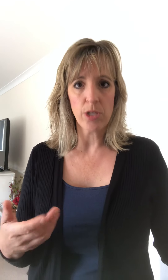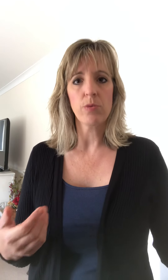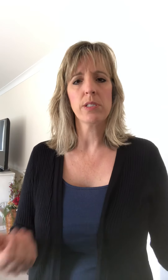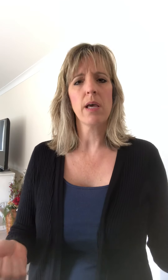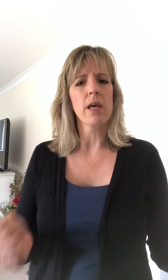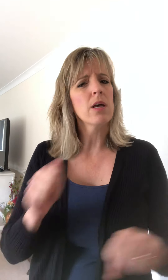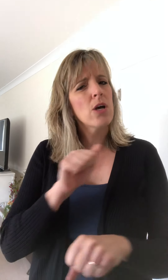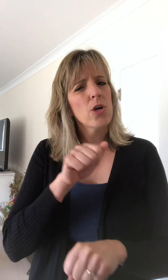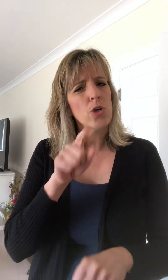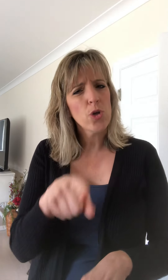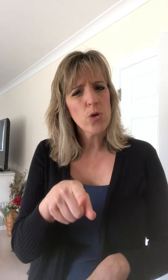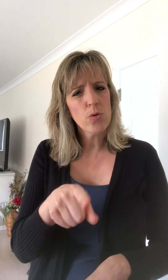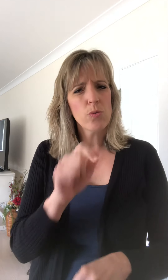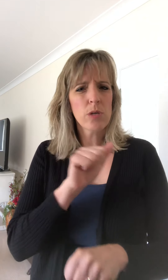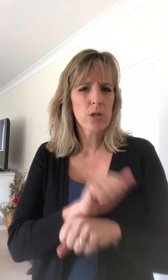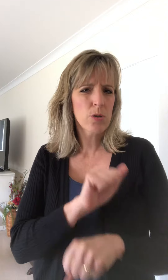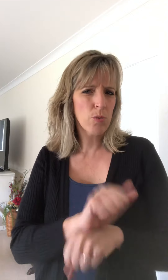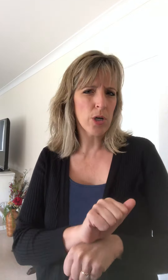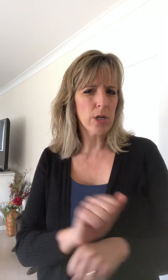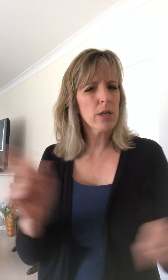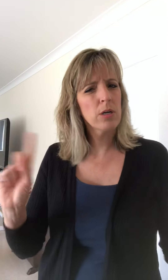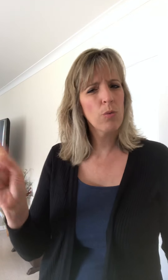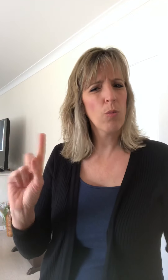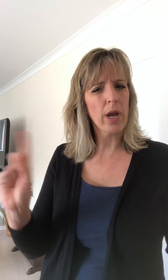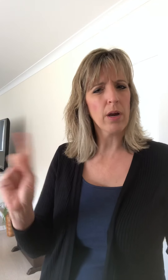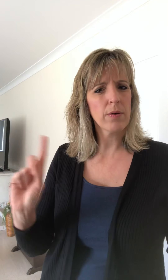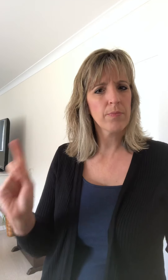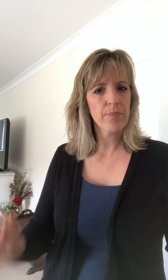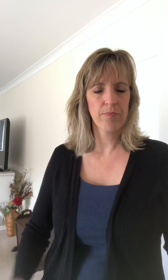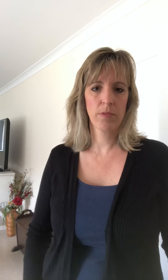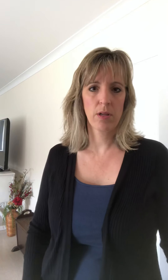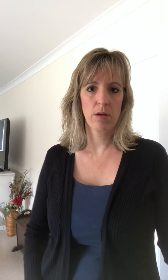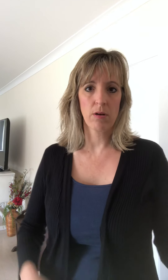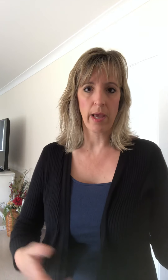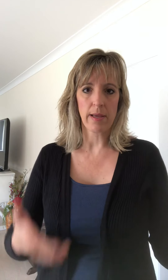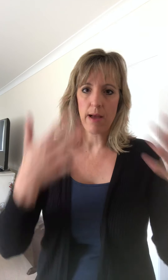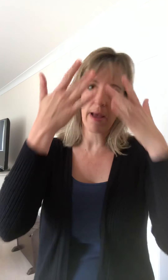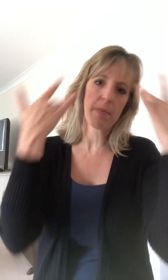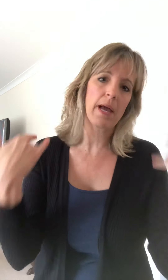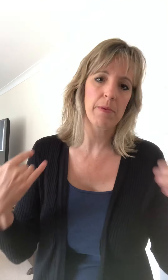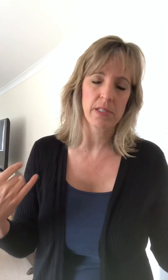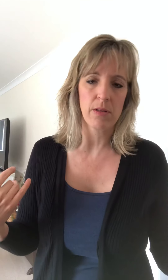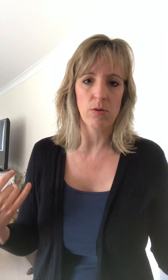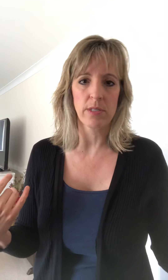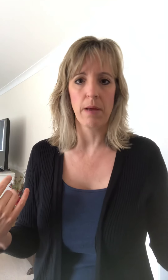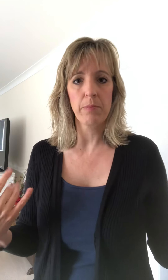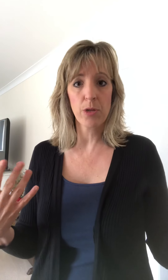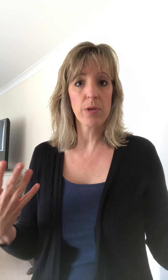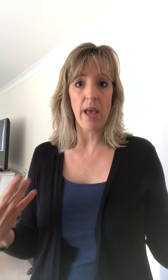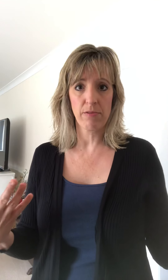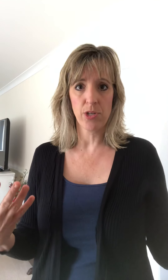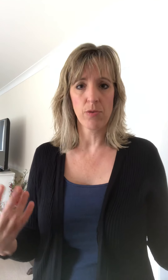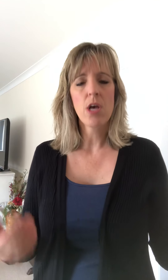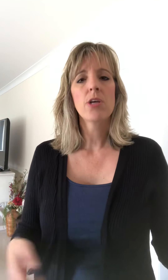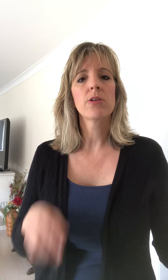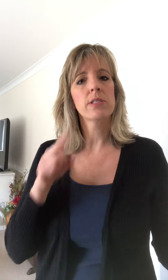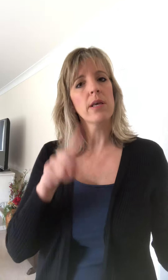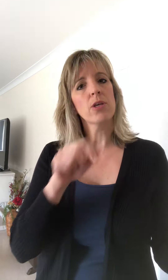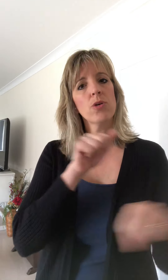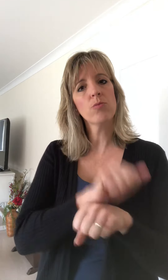would say, you work where? Okay, now I have my eyebrows down the whole time, but you wouldn't have to. You could say, you